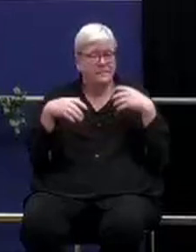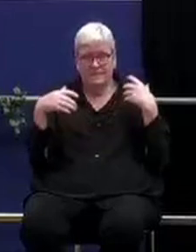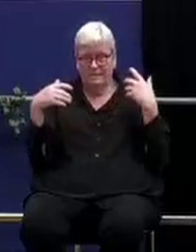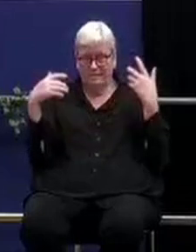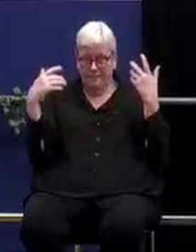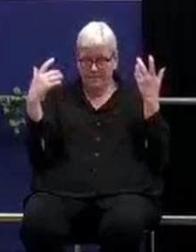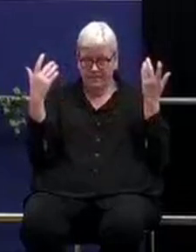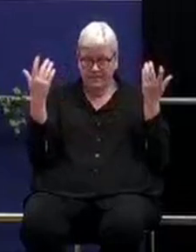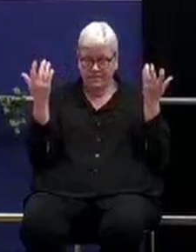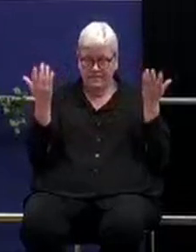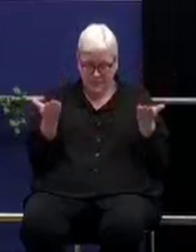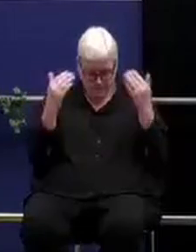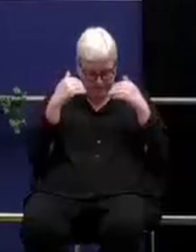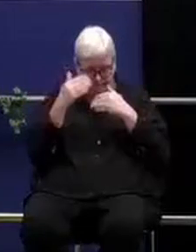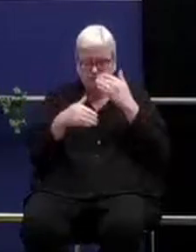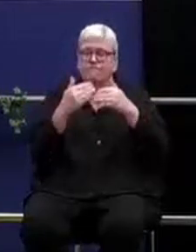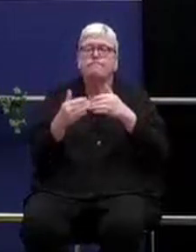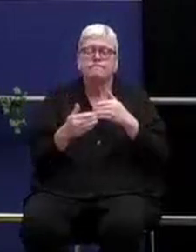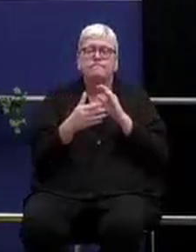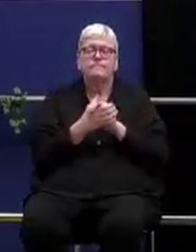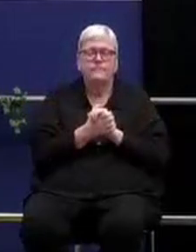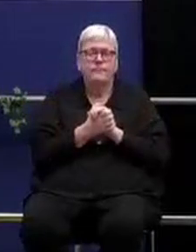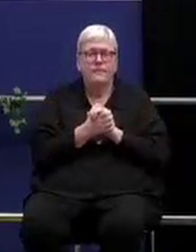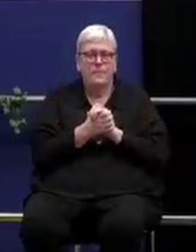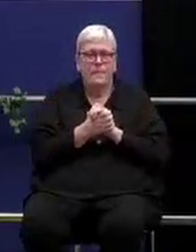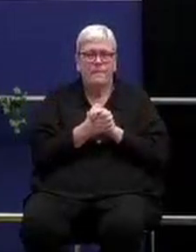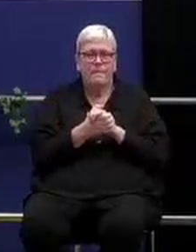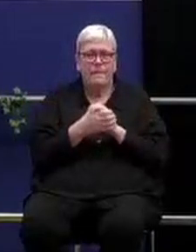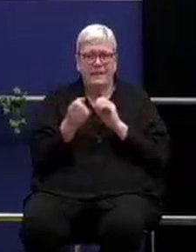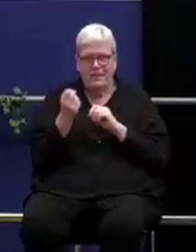ado, she's my friend, so I get to embarrass her a bit.